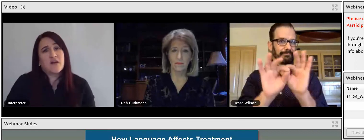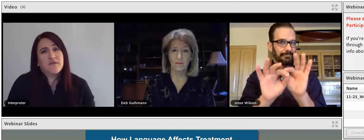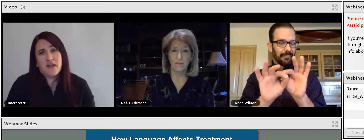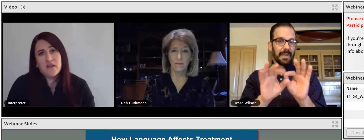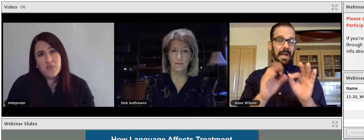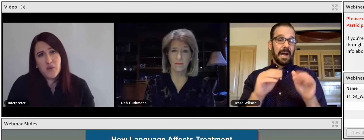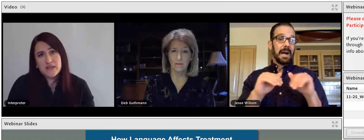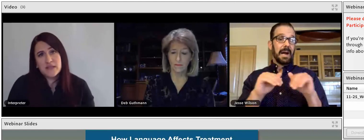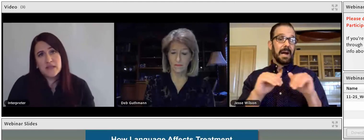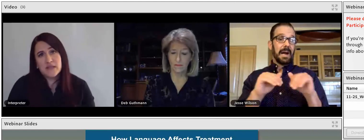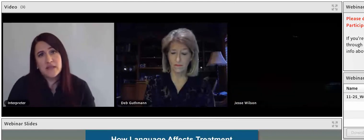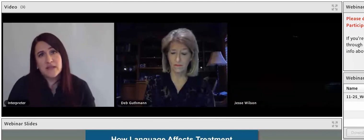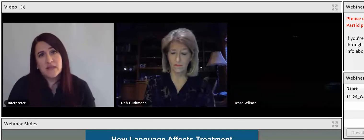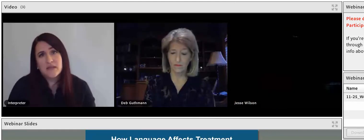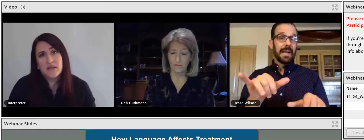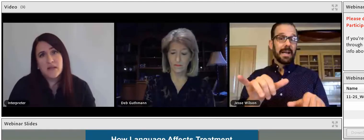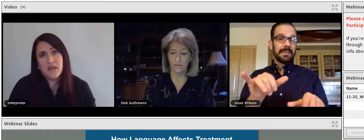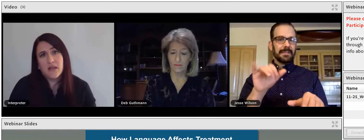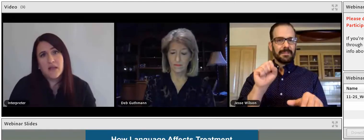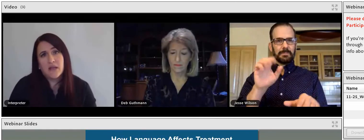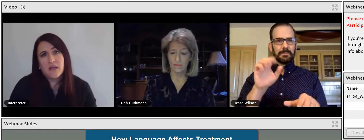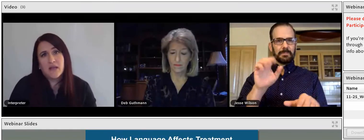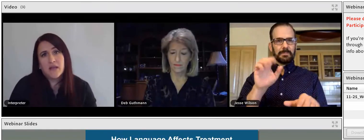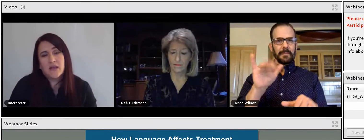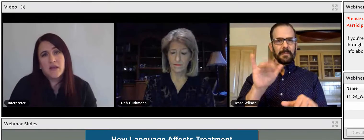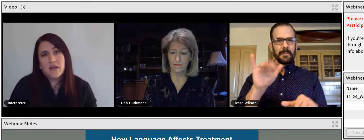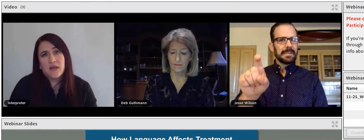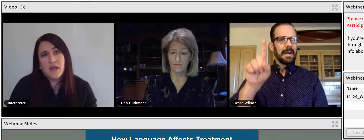Active listening skills are very important.